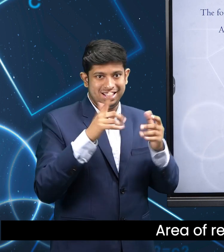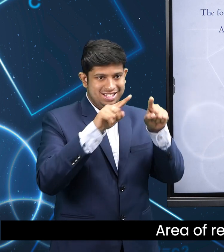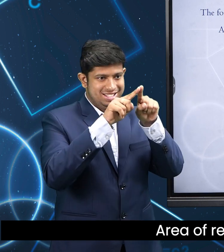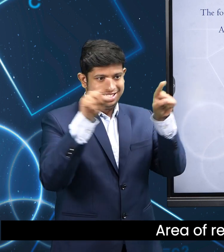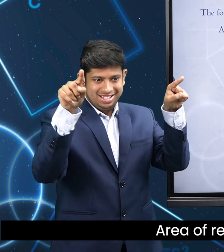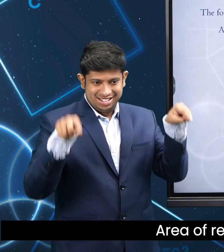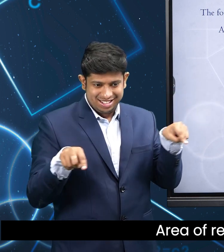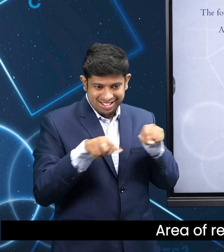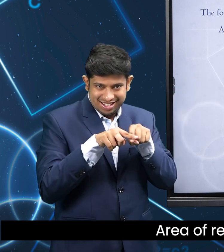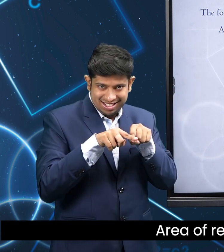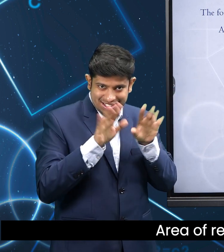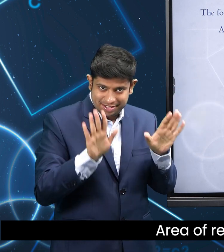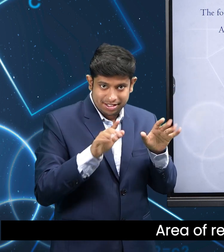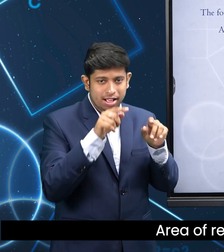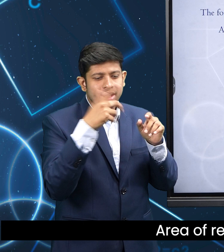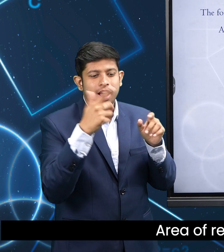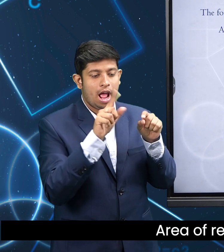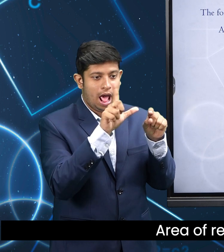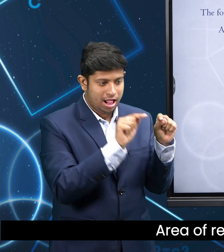area of rectangle is equal to length into breadth.